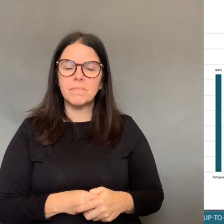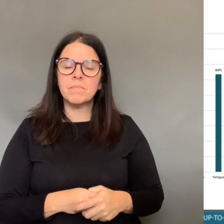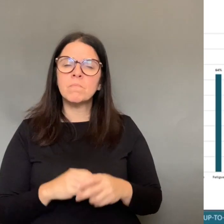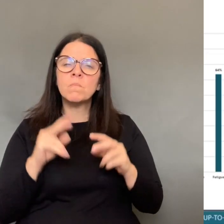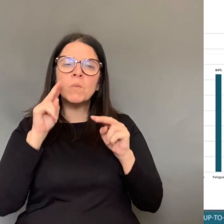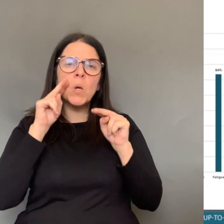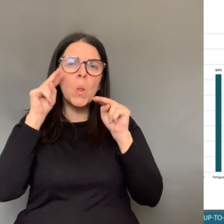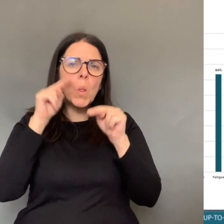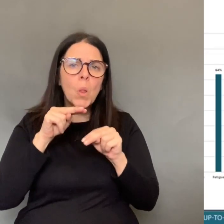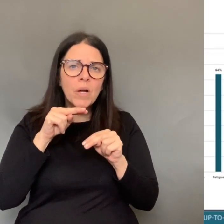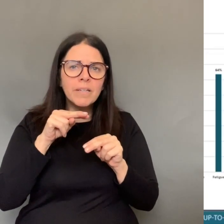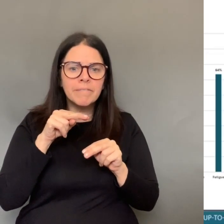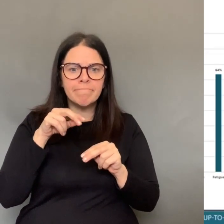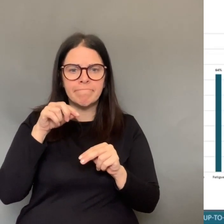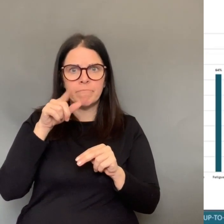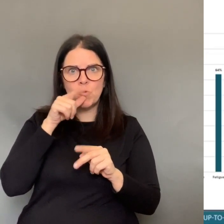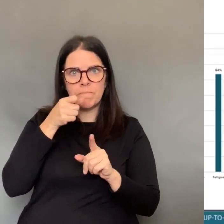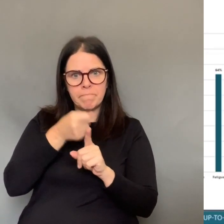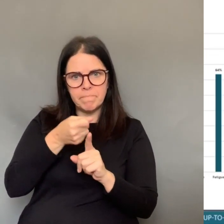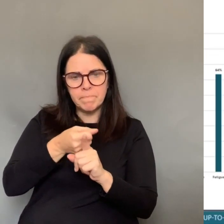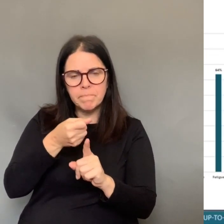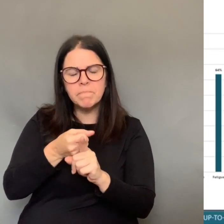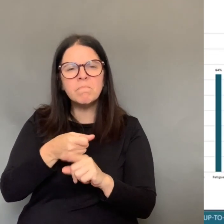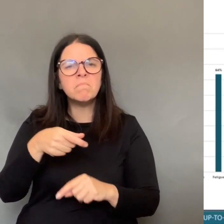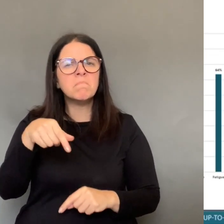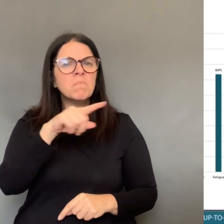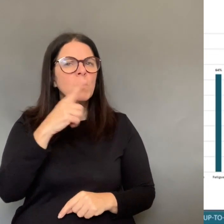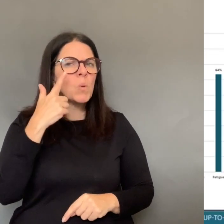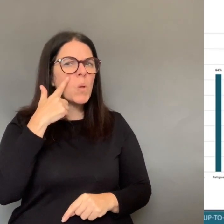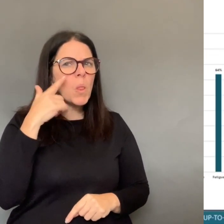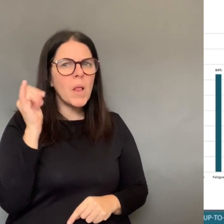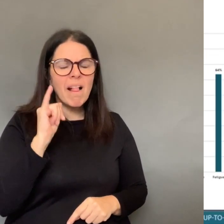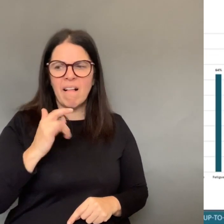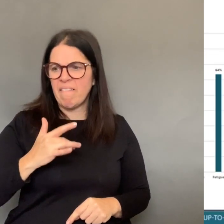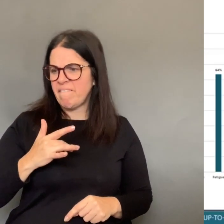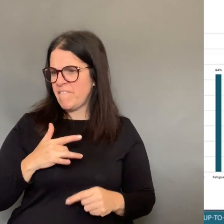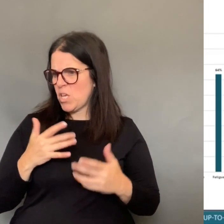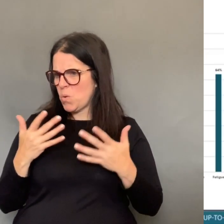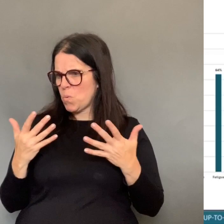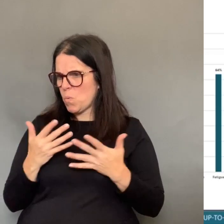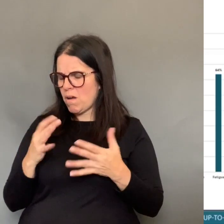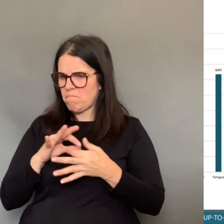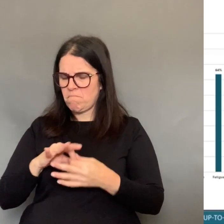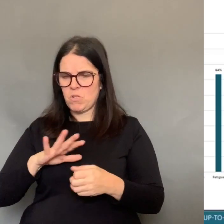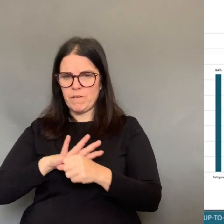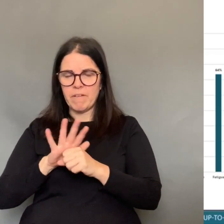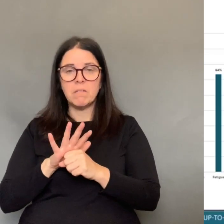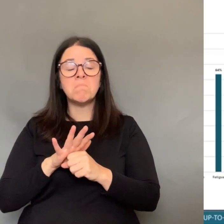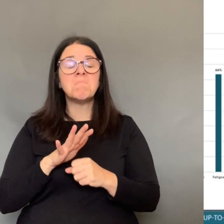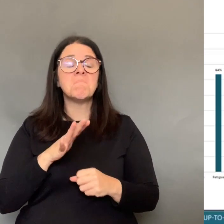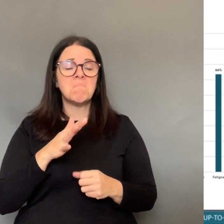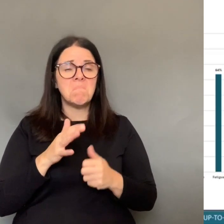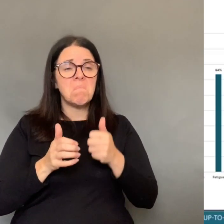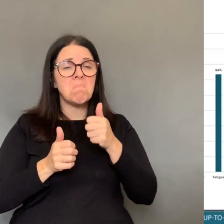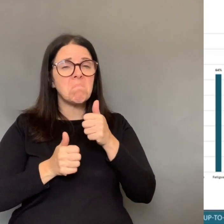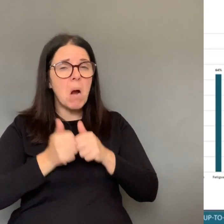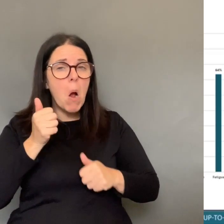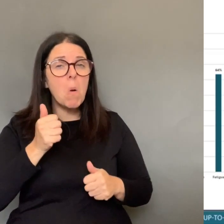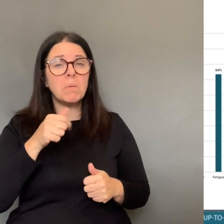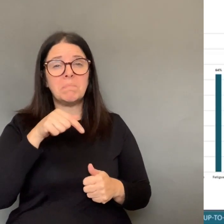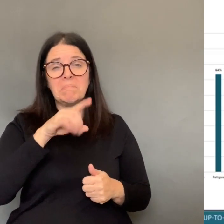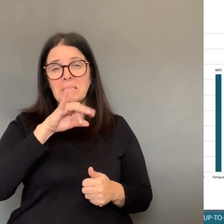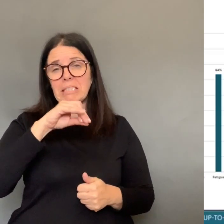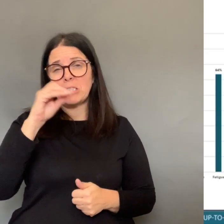presenting themselves with the symptom of cough, followed by fatigue, malaise, and the rest of the symptoms. Please note